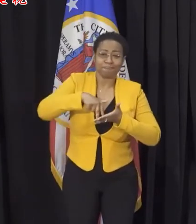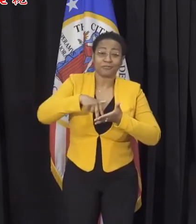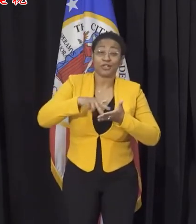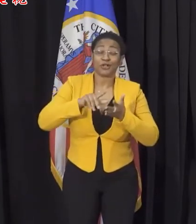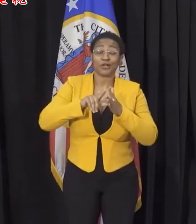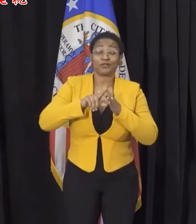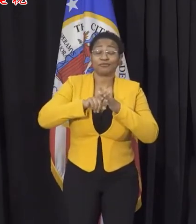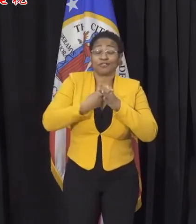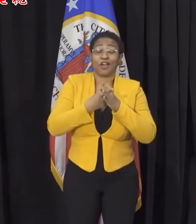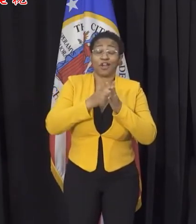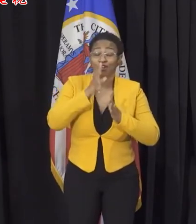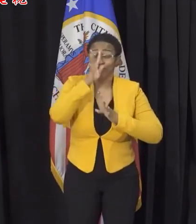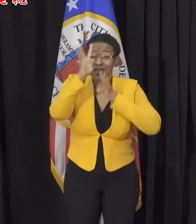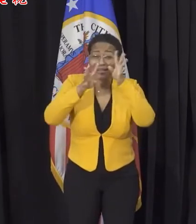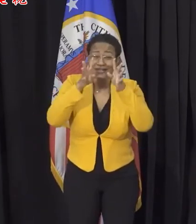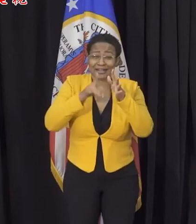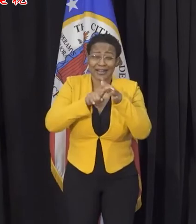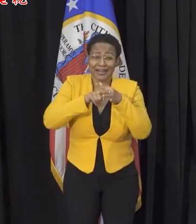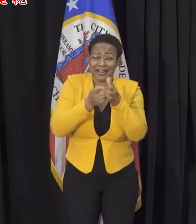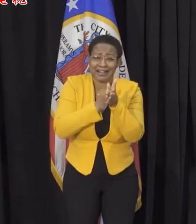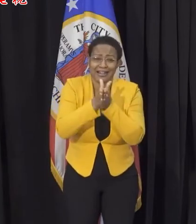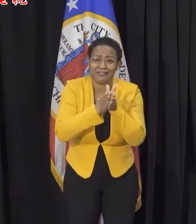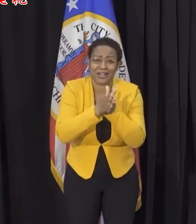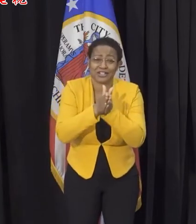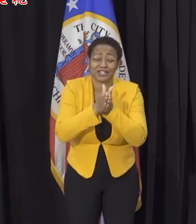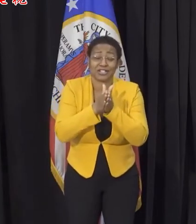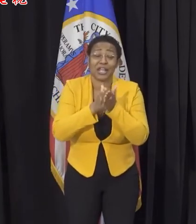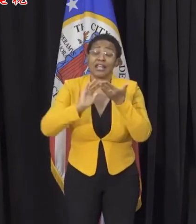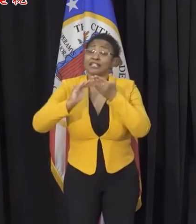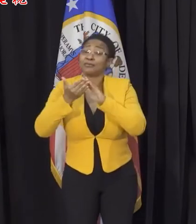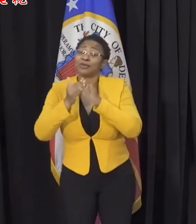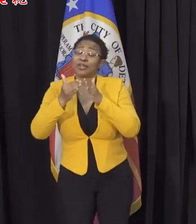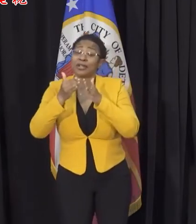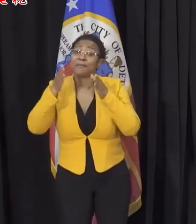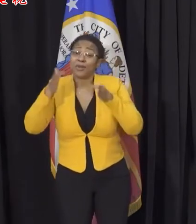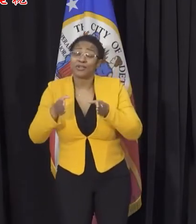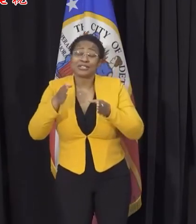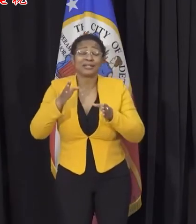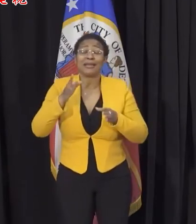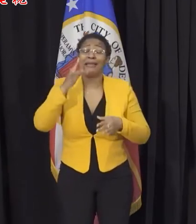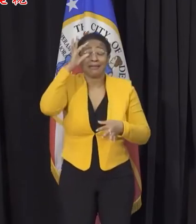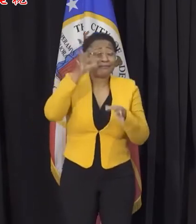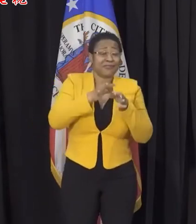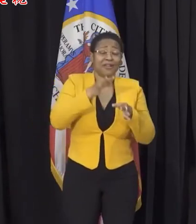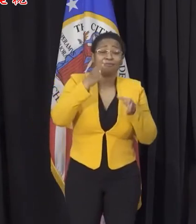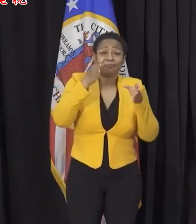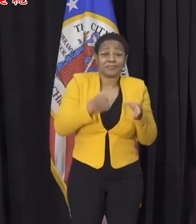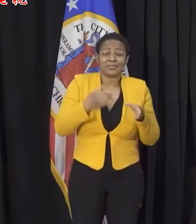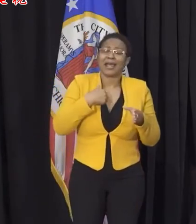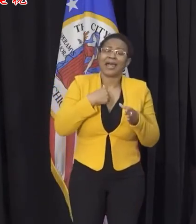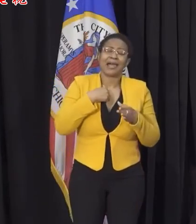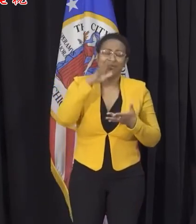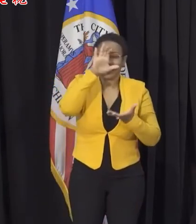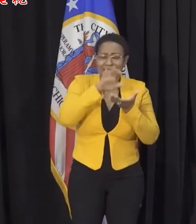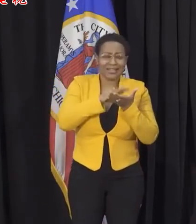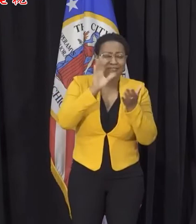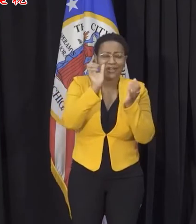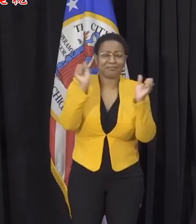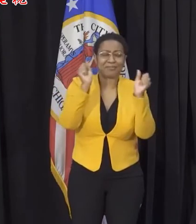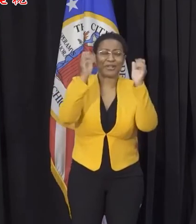innovation. As a community advocate and a person of faith, I do believe in miracles. The ability to